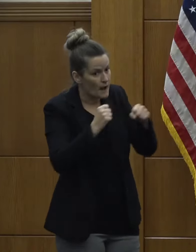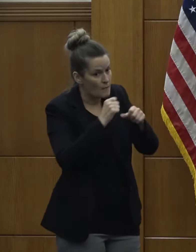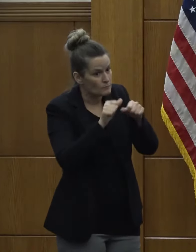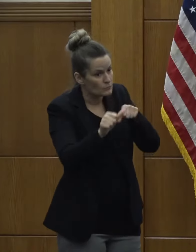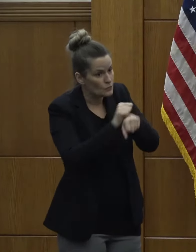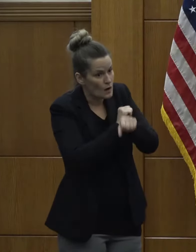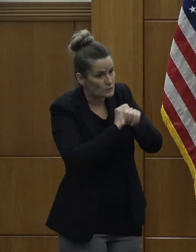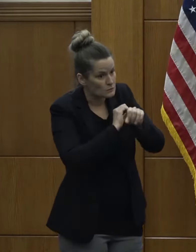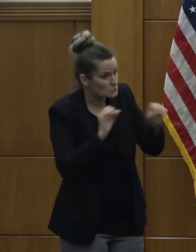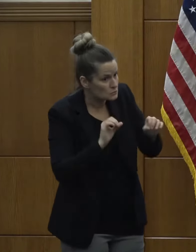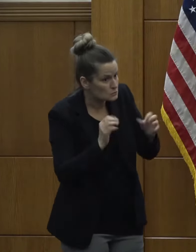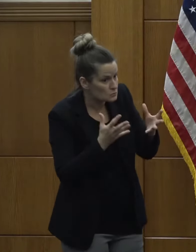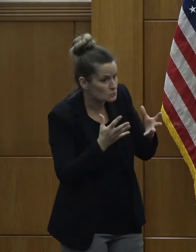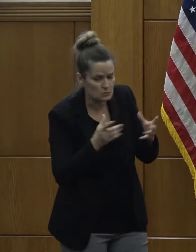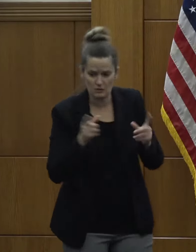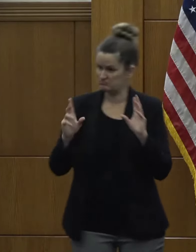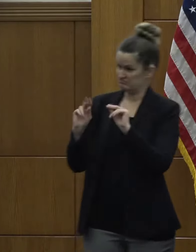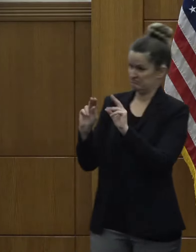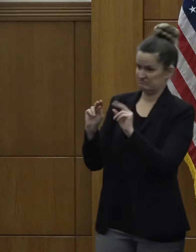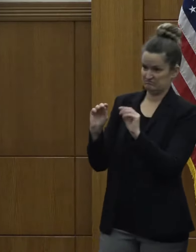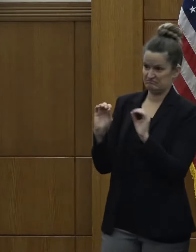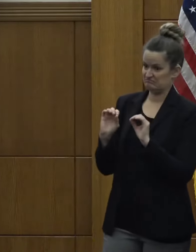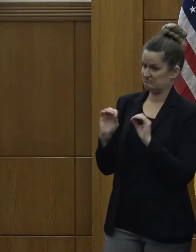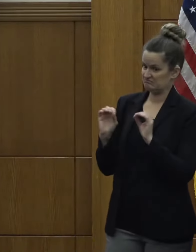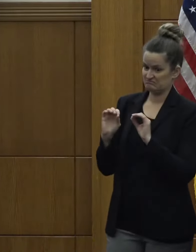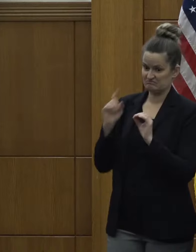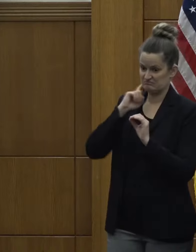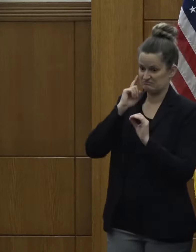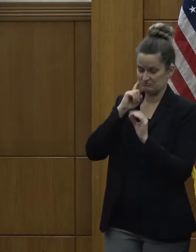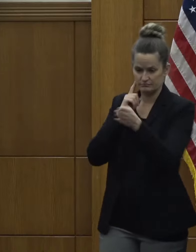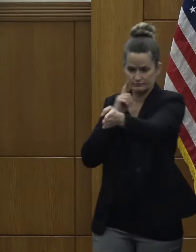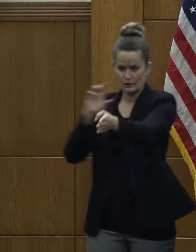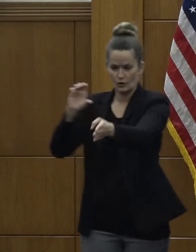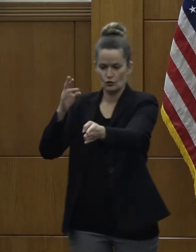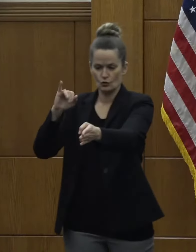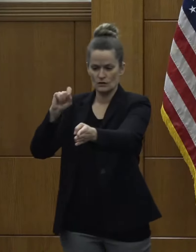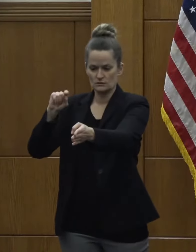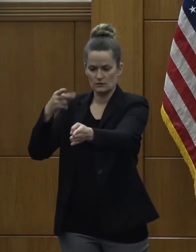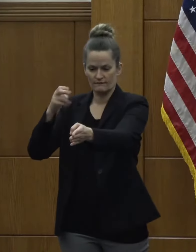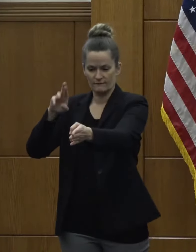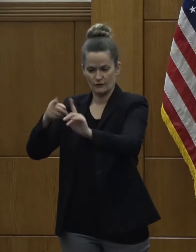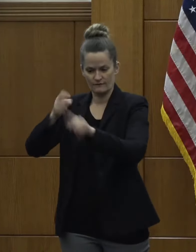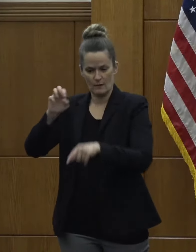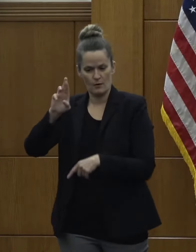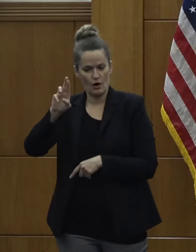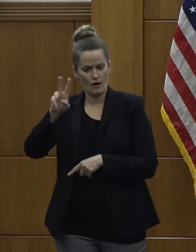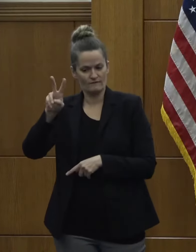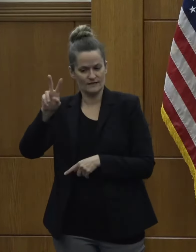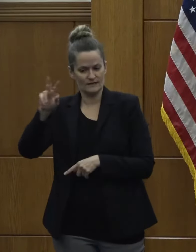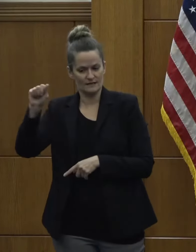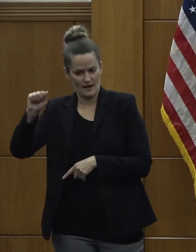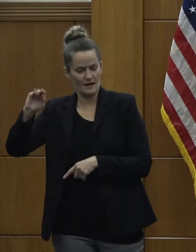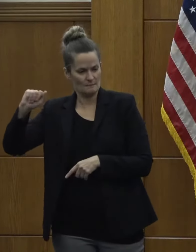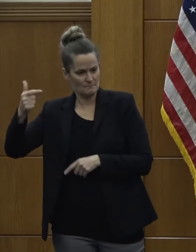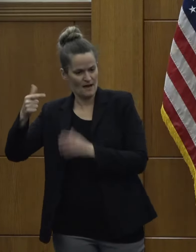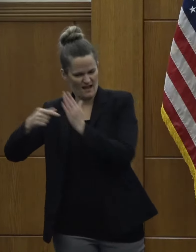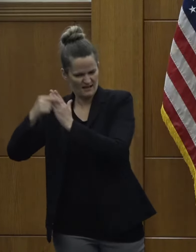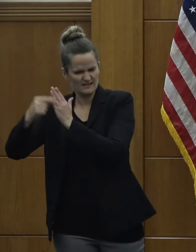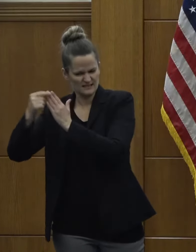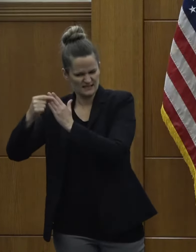All right, thank you. Christopher Goad, RBA Mag. Has there been any instances reported to the Department of Elections